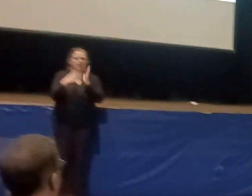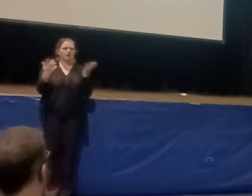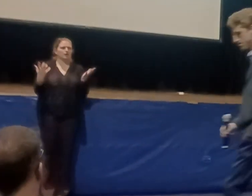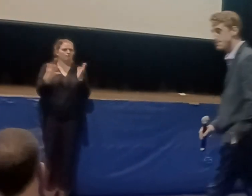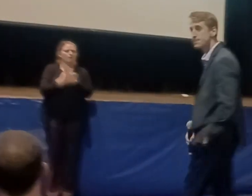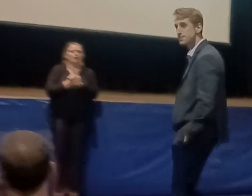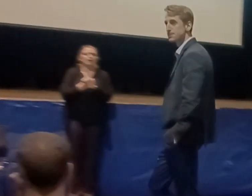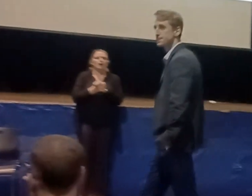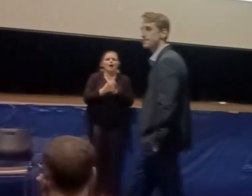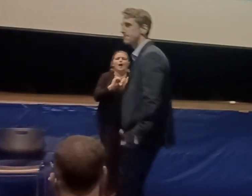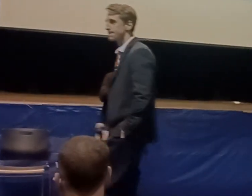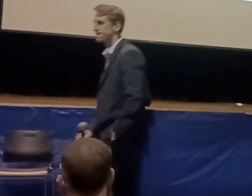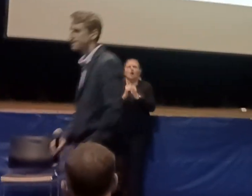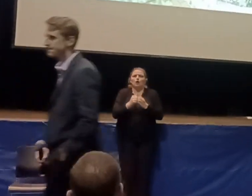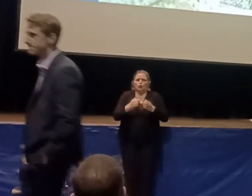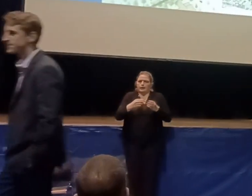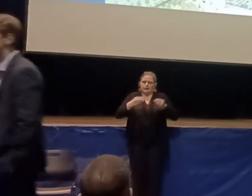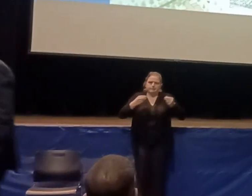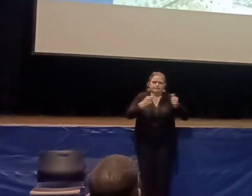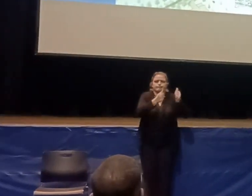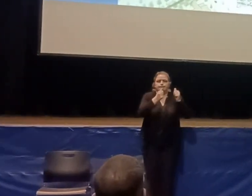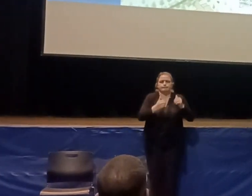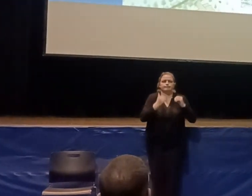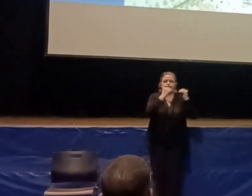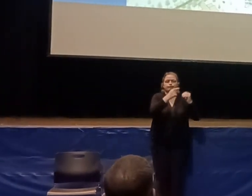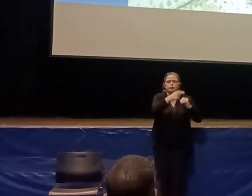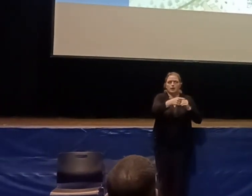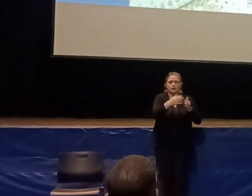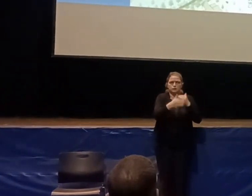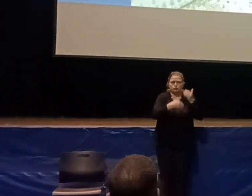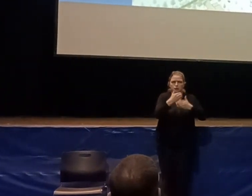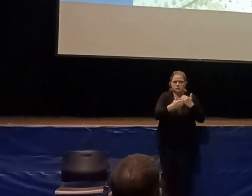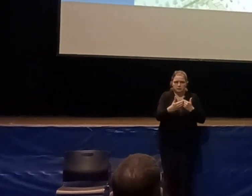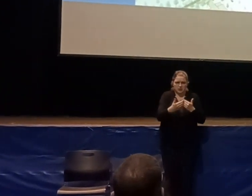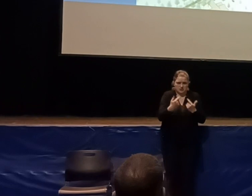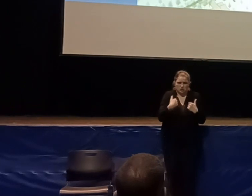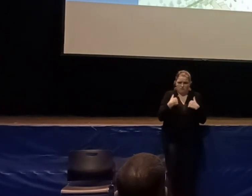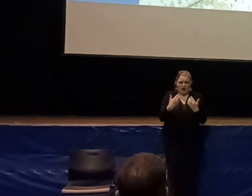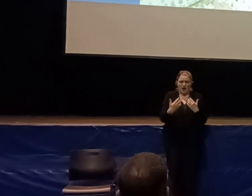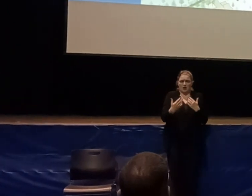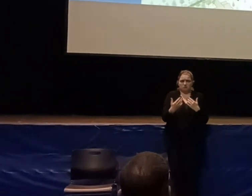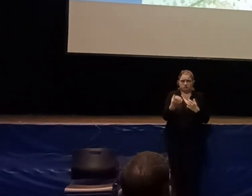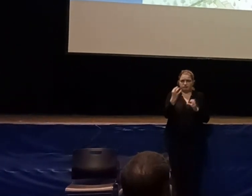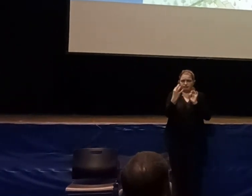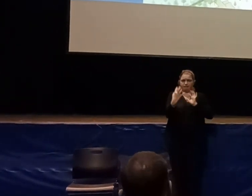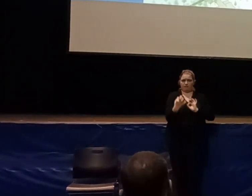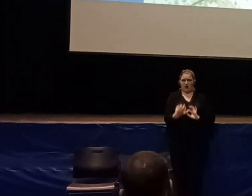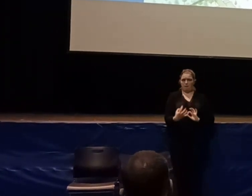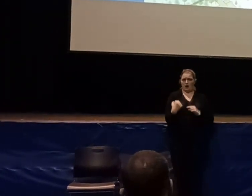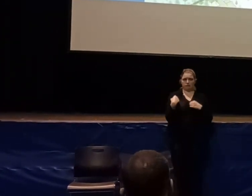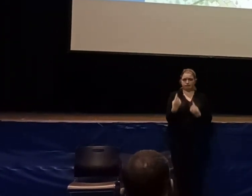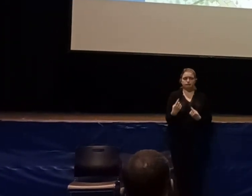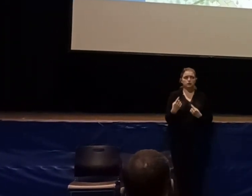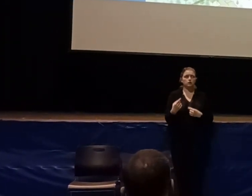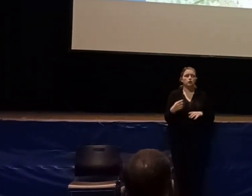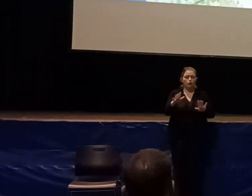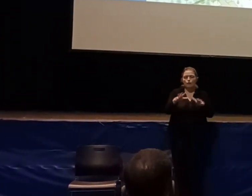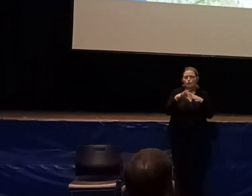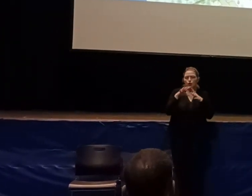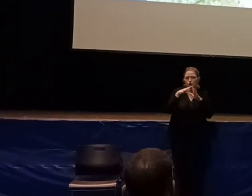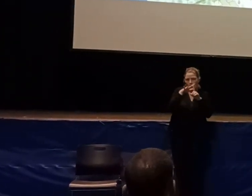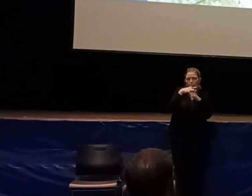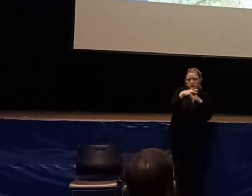we accelerate this process? Because you've already gotten a lot of stakeholder input. For